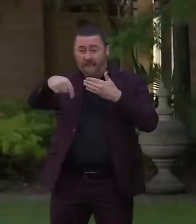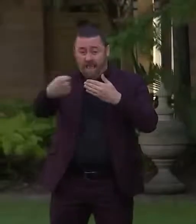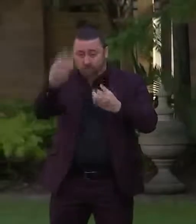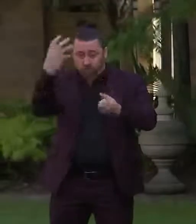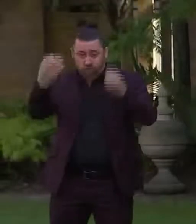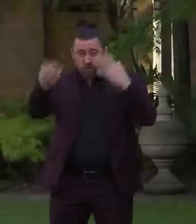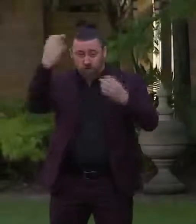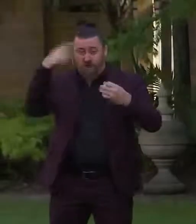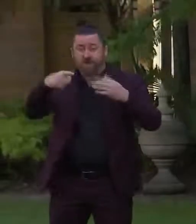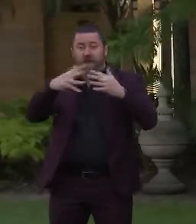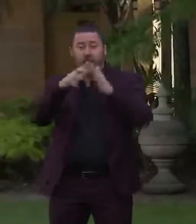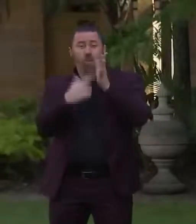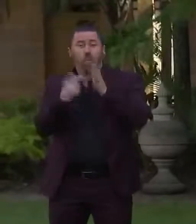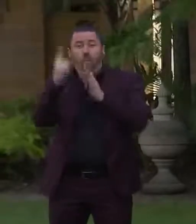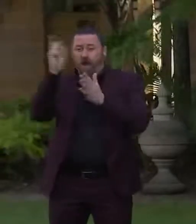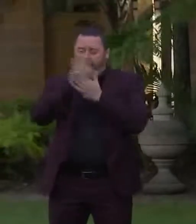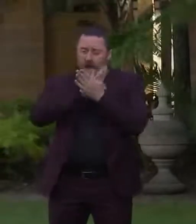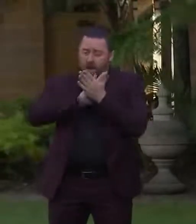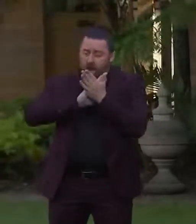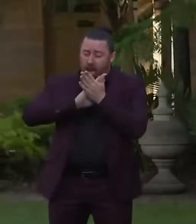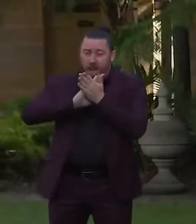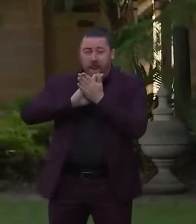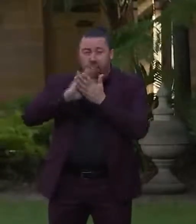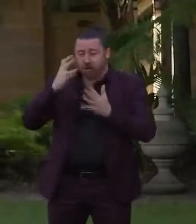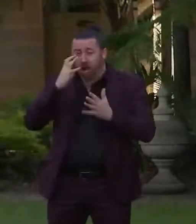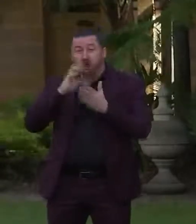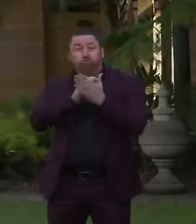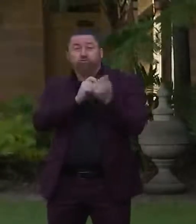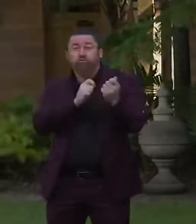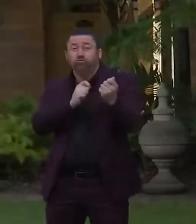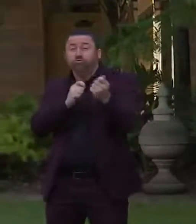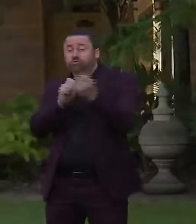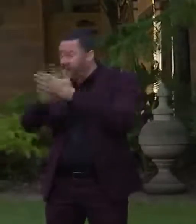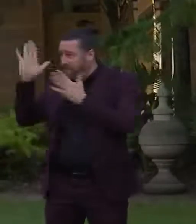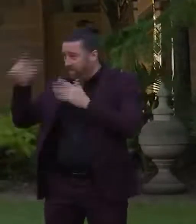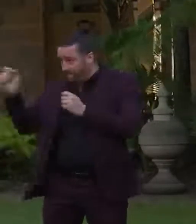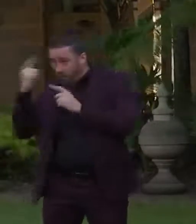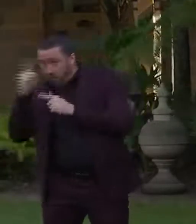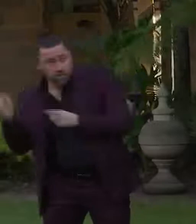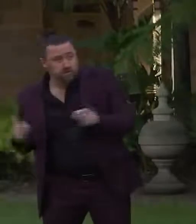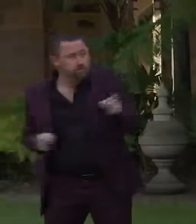out, and there's been a very thorough clean being done of that ward.